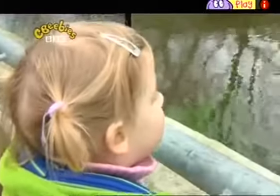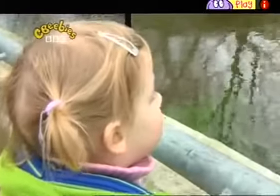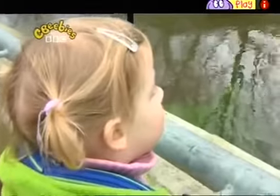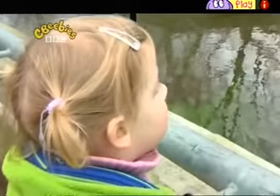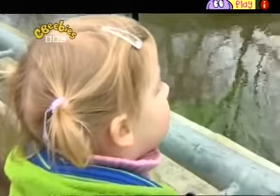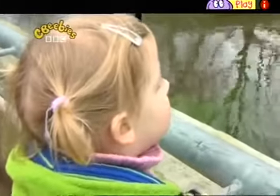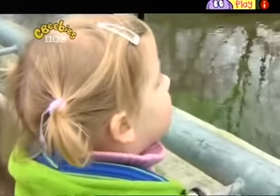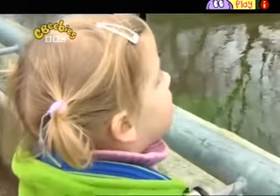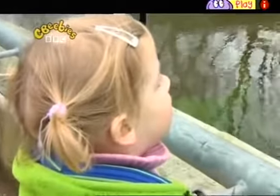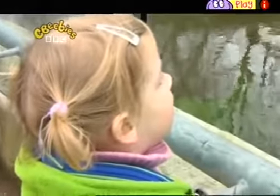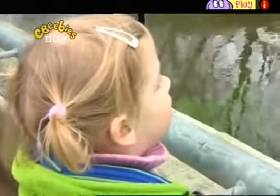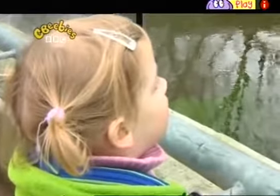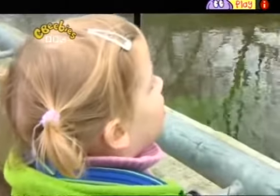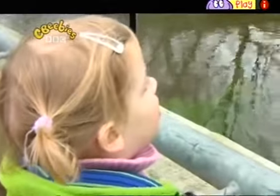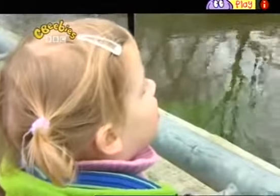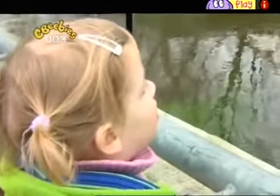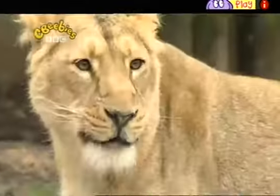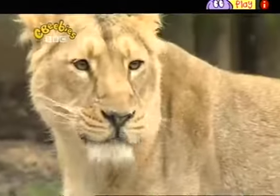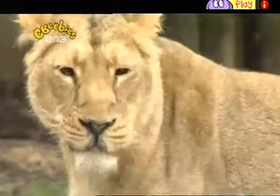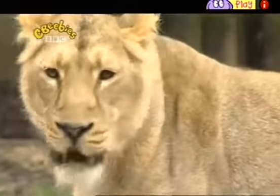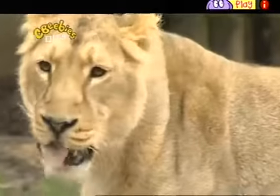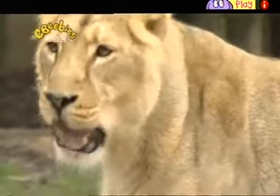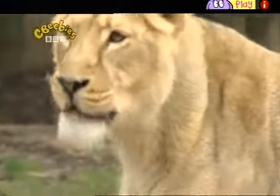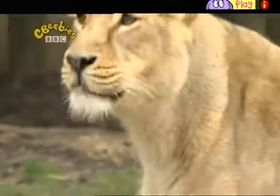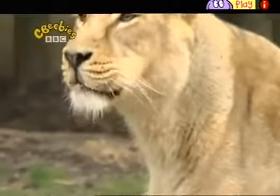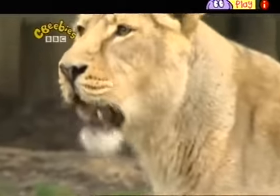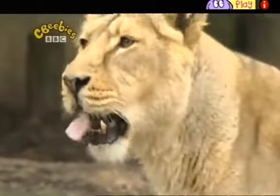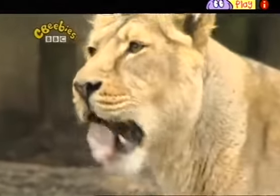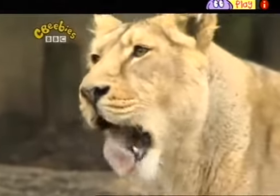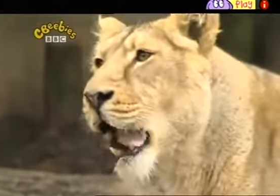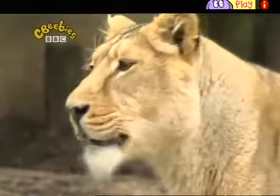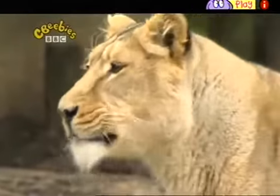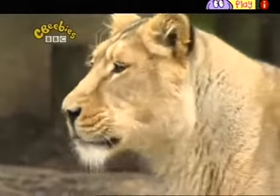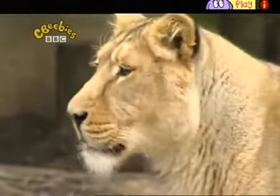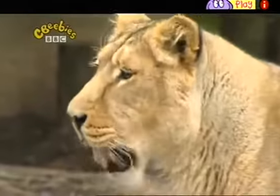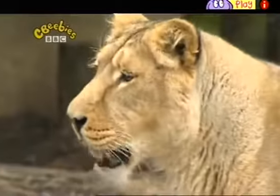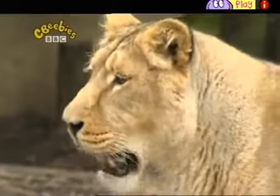Oh, she's going down, but sitting down. Look at her long tongue and her long whiskers.